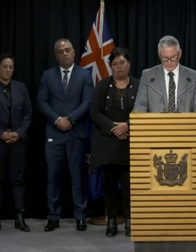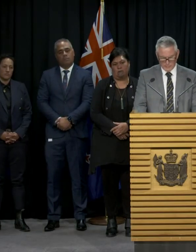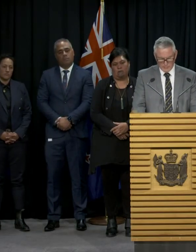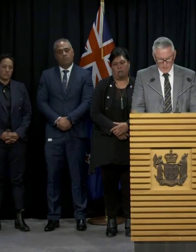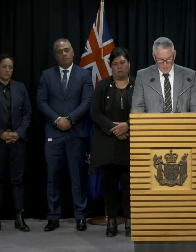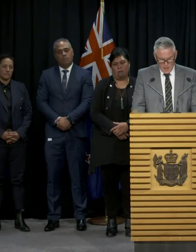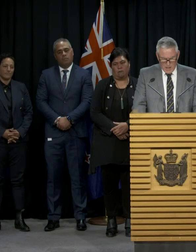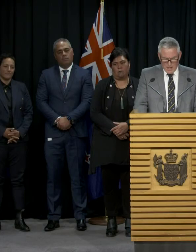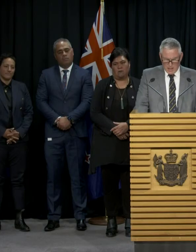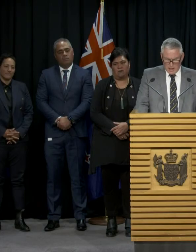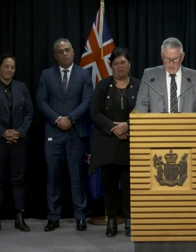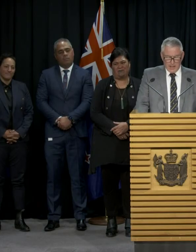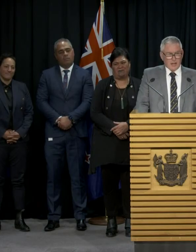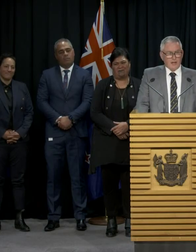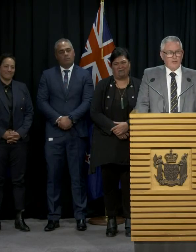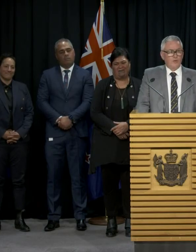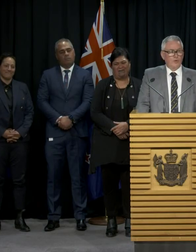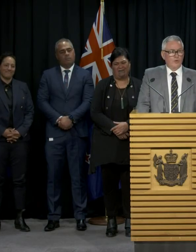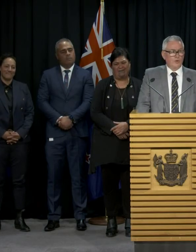Tamariki?